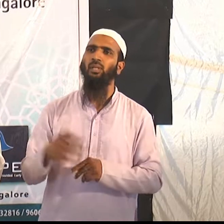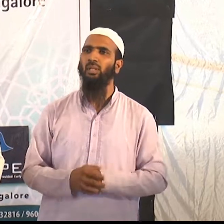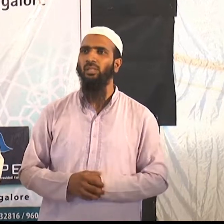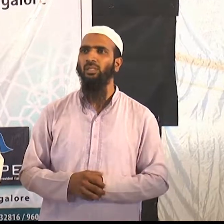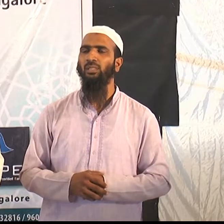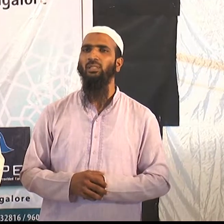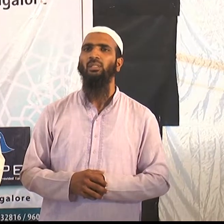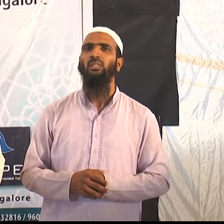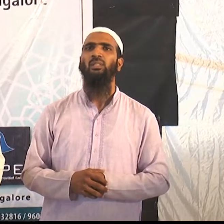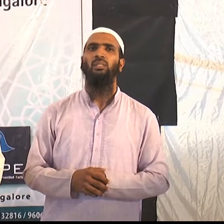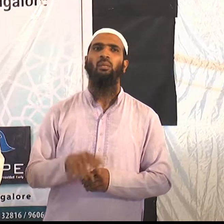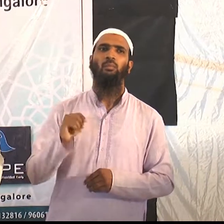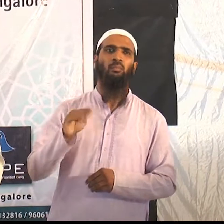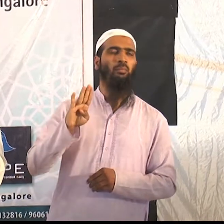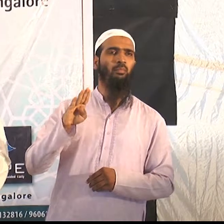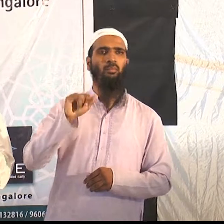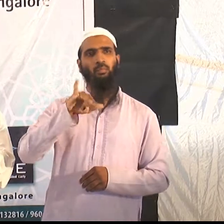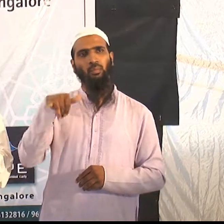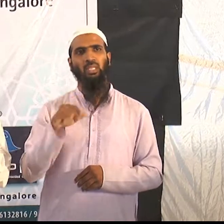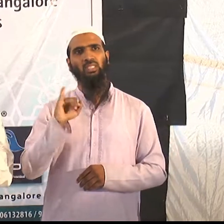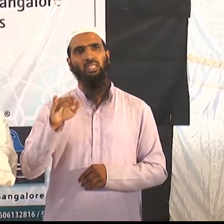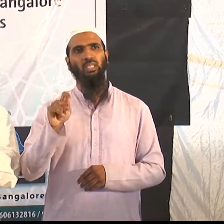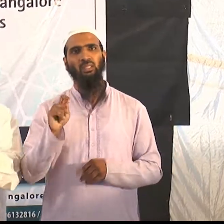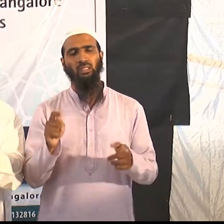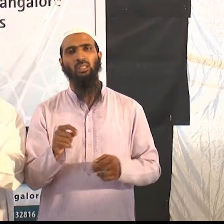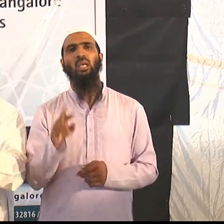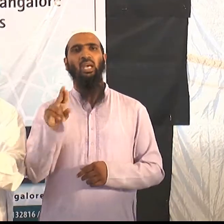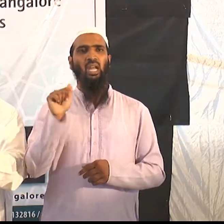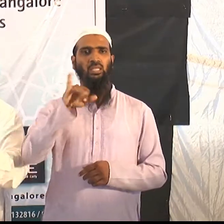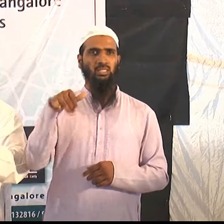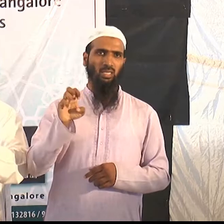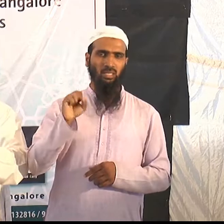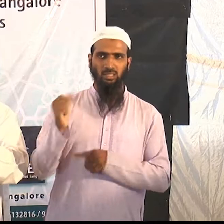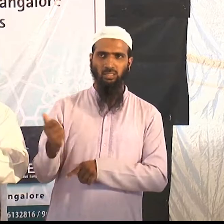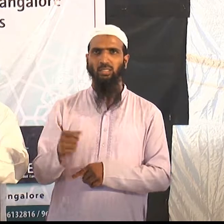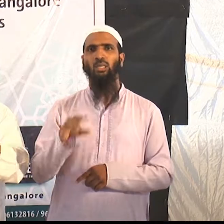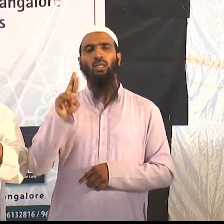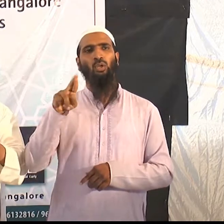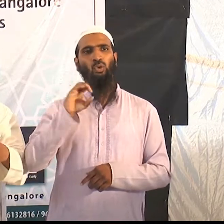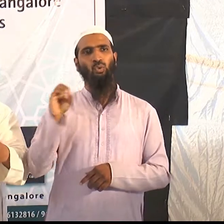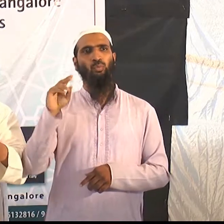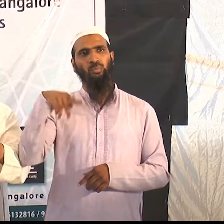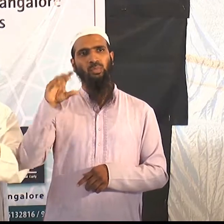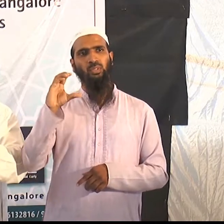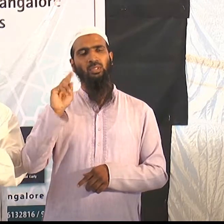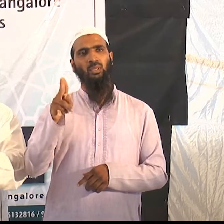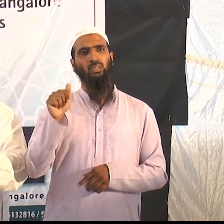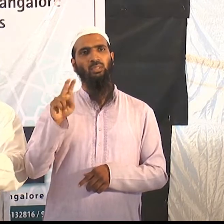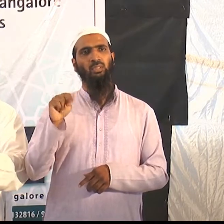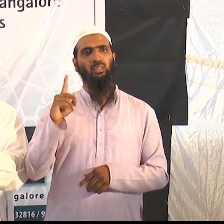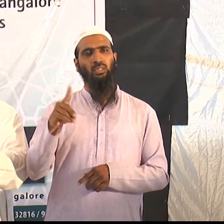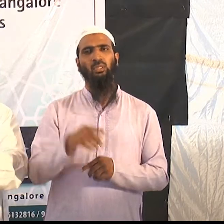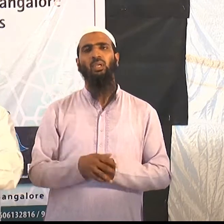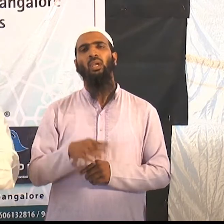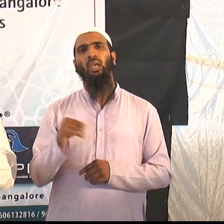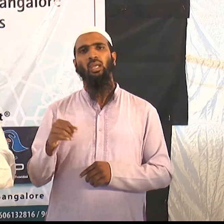Baljit Singh, Shri Rajesh Pantia, Shri Roopchand Jain, and also Shri Dinesh Jain. Then we